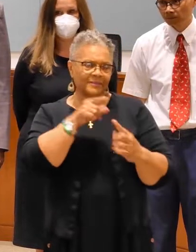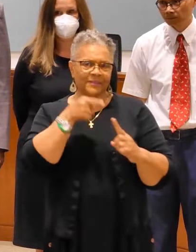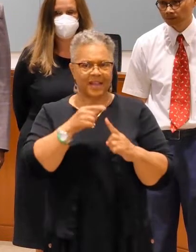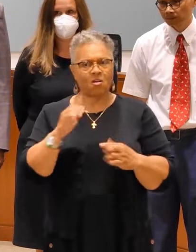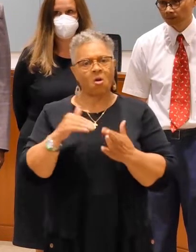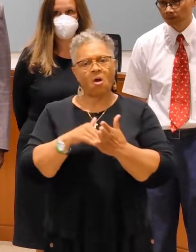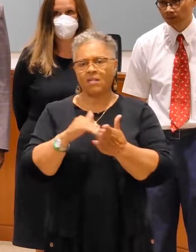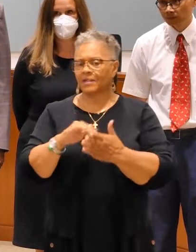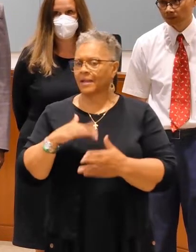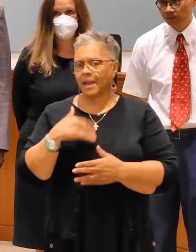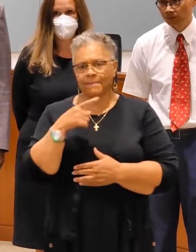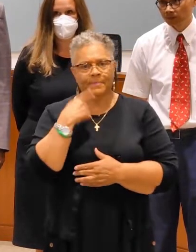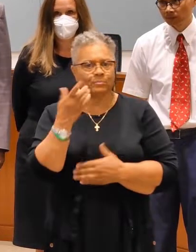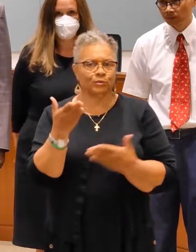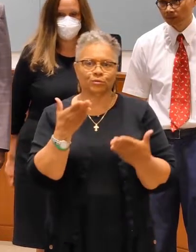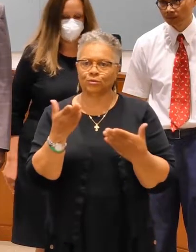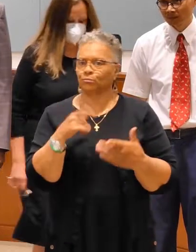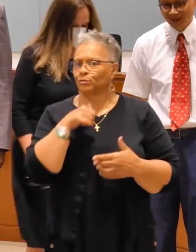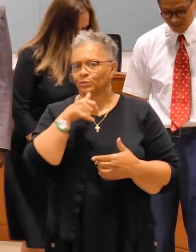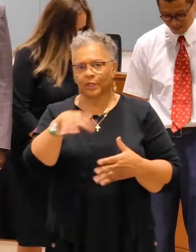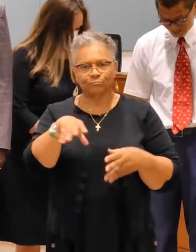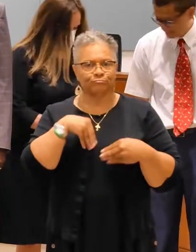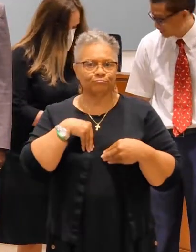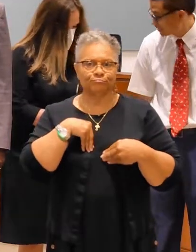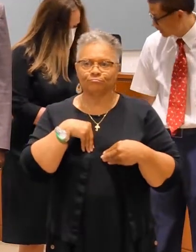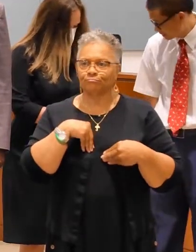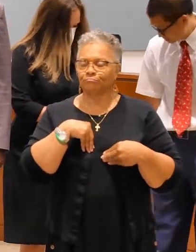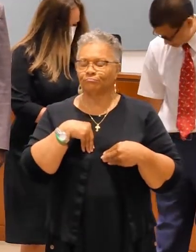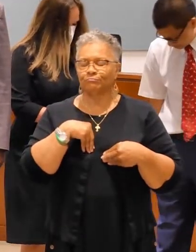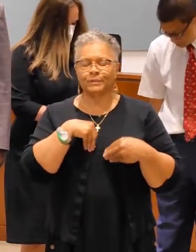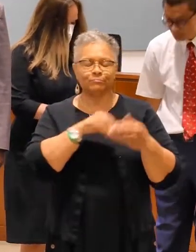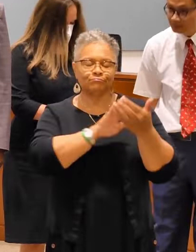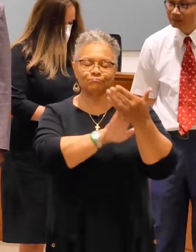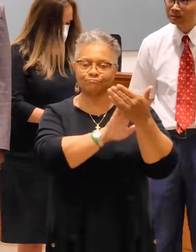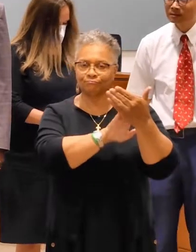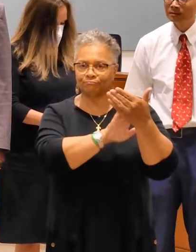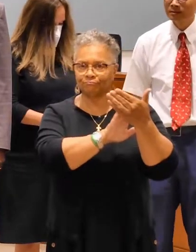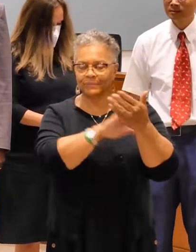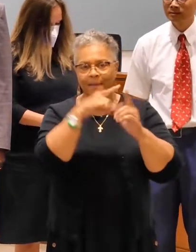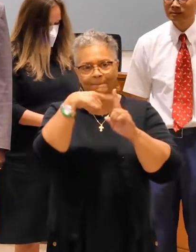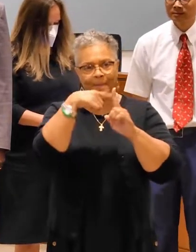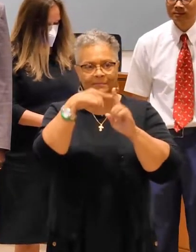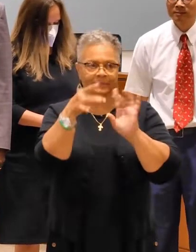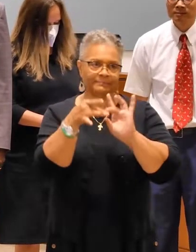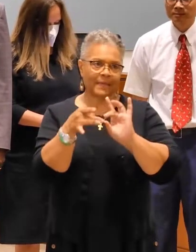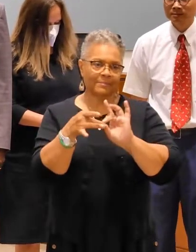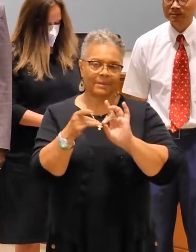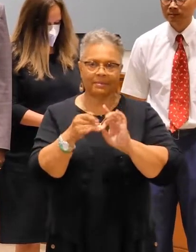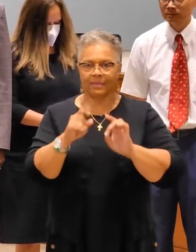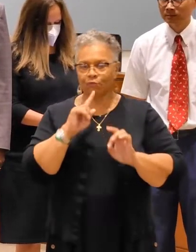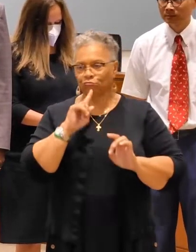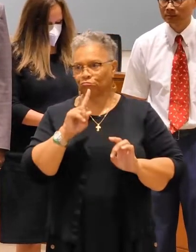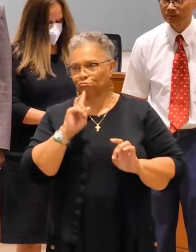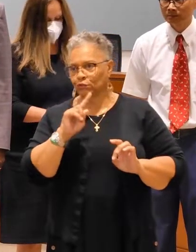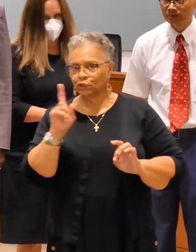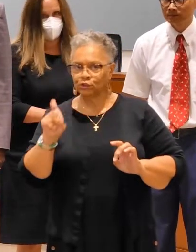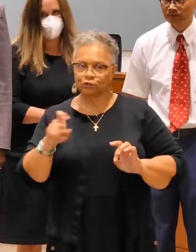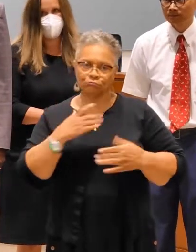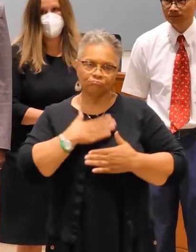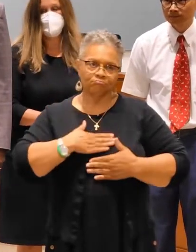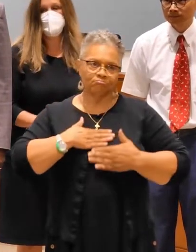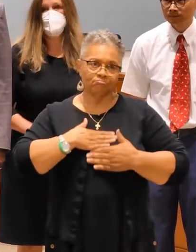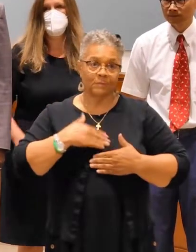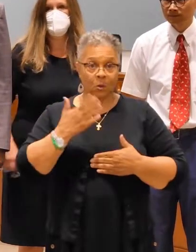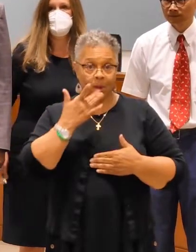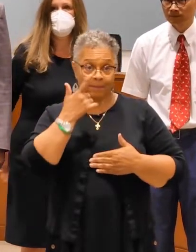oftentimes our public servants do not receive the adulation and the positive comments of which they truly should enjoy